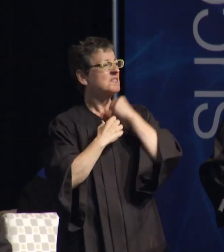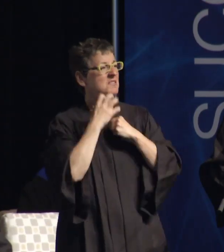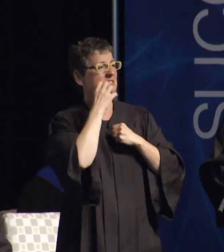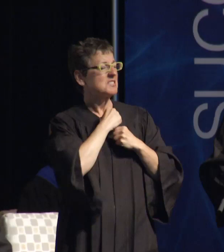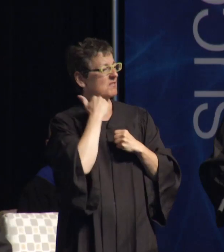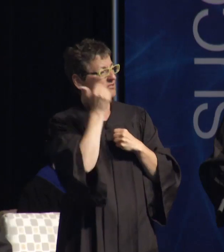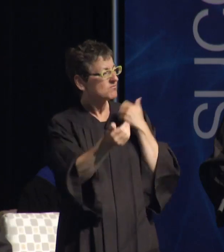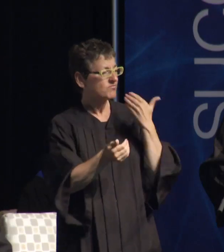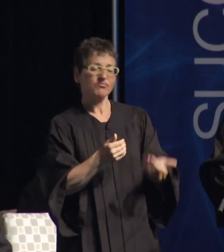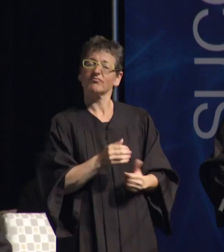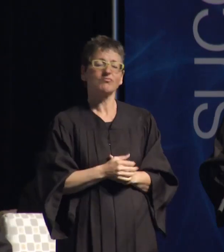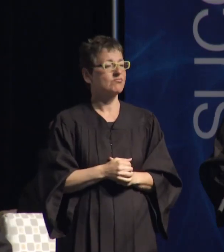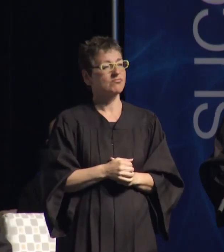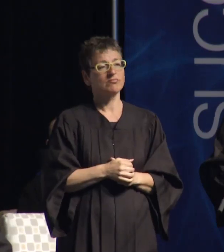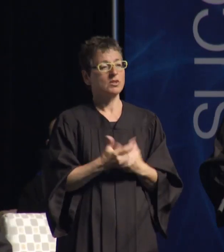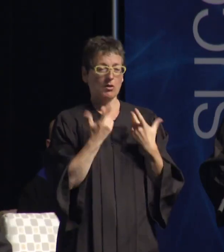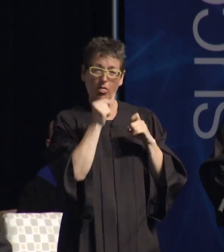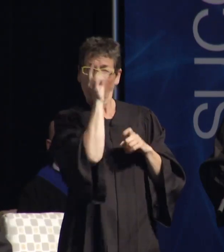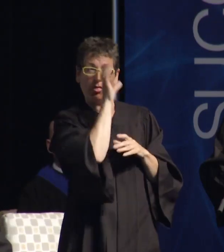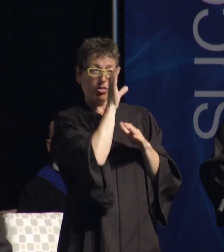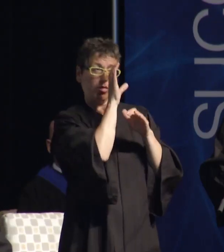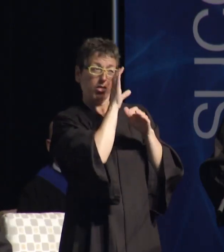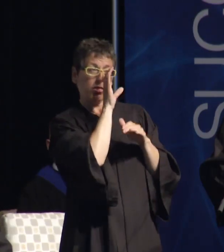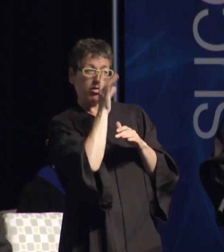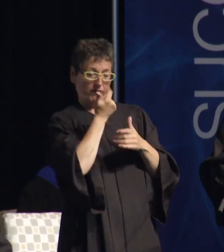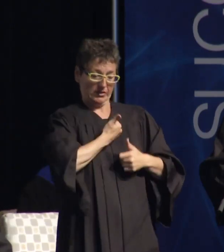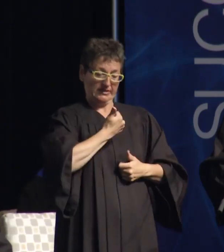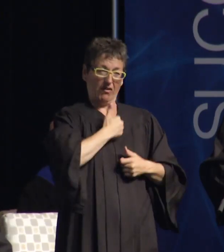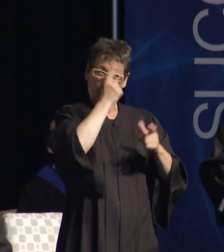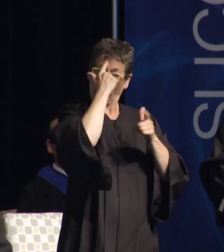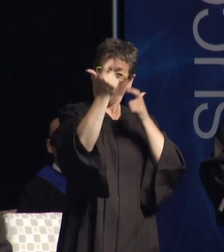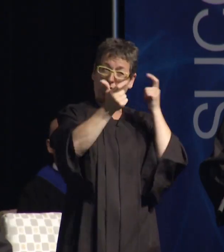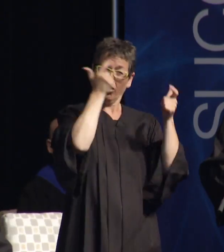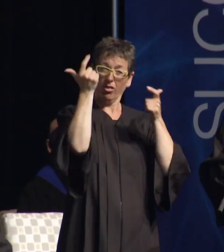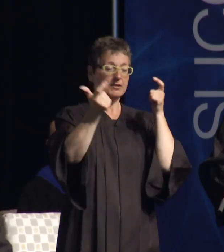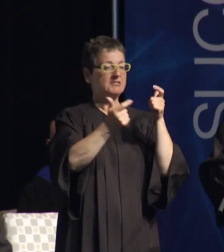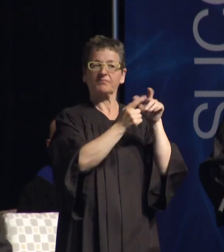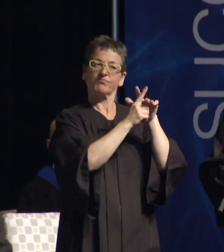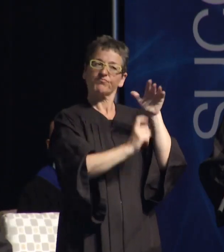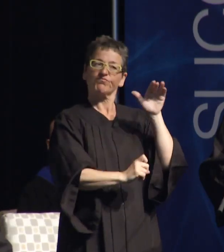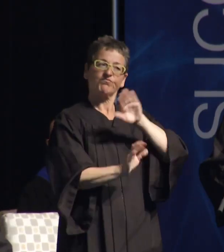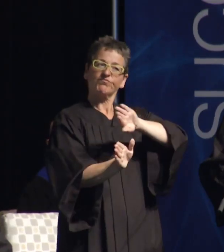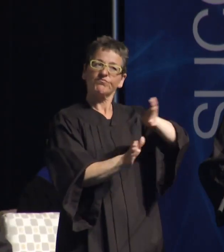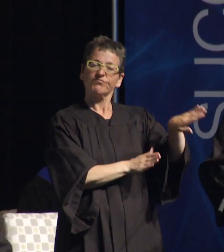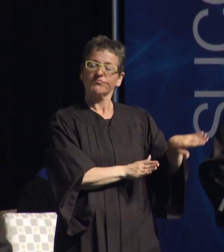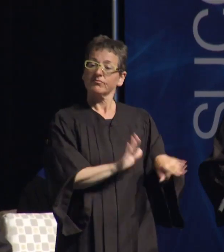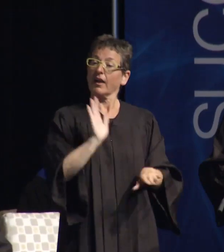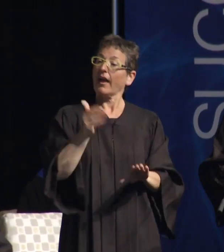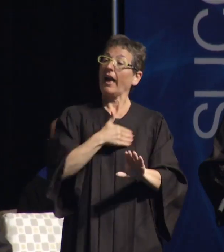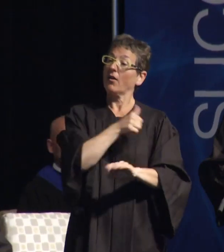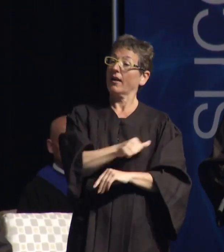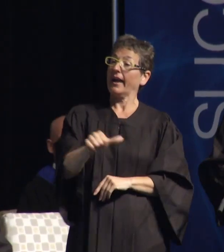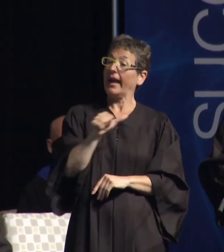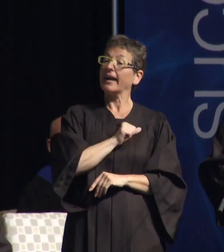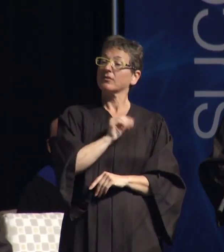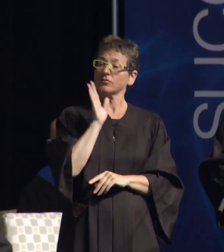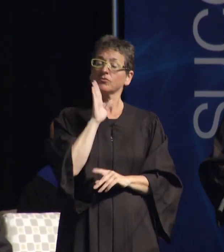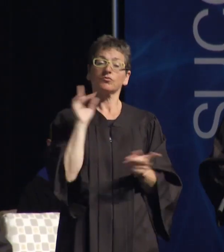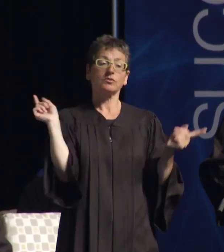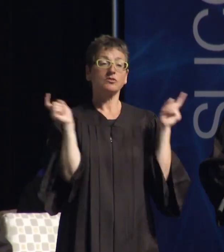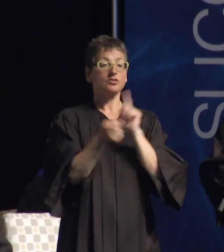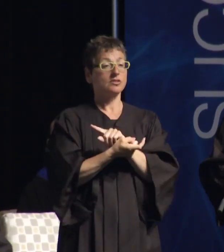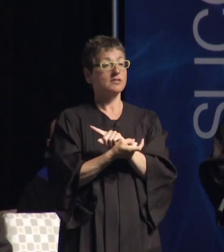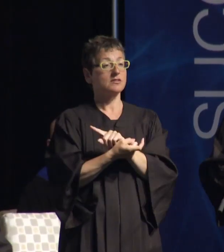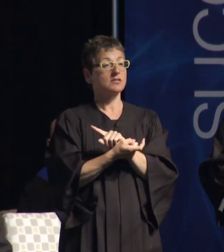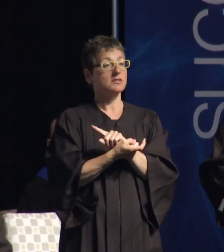fellows. Self-seeking will slip away. Our whole attitude and outlook upon life will change. Fear of